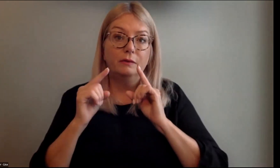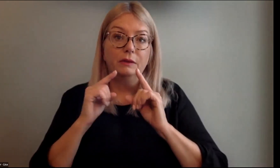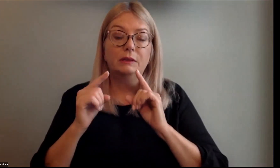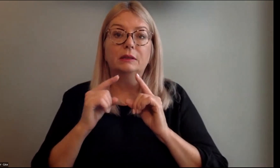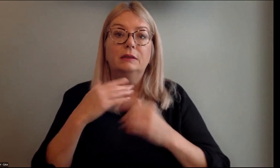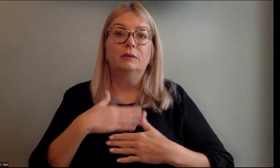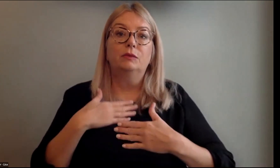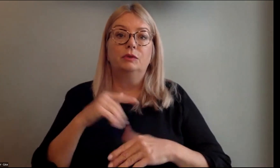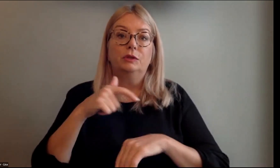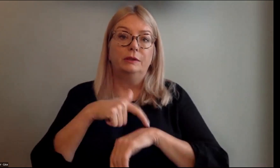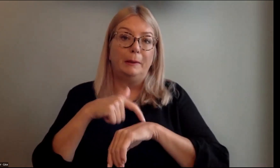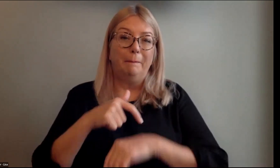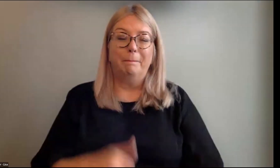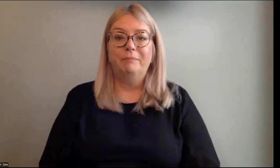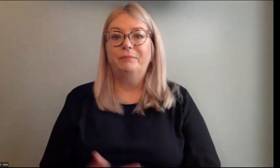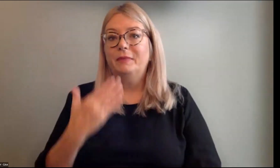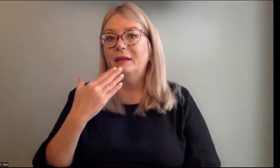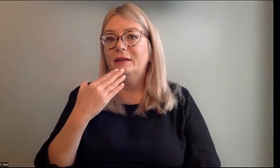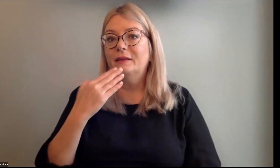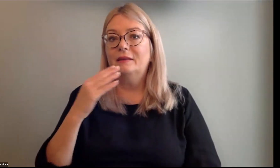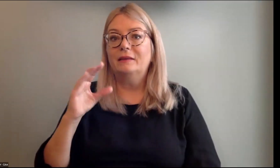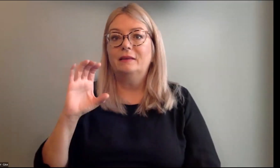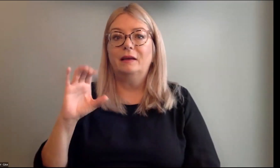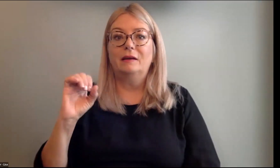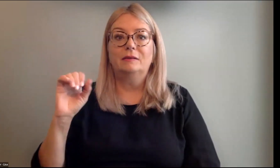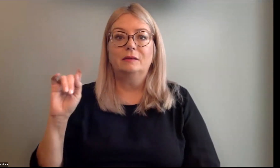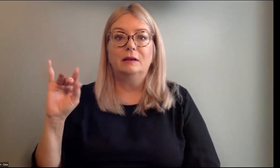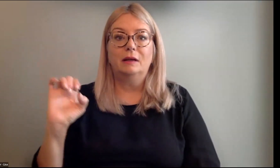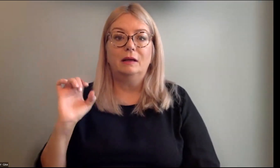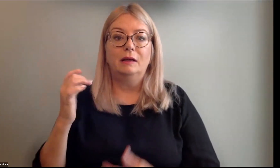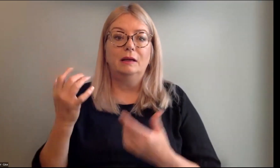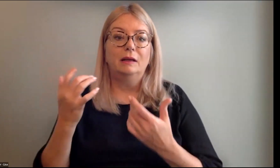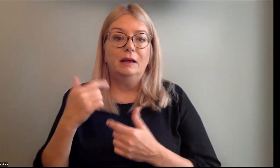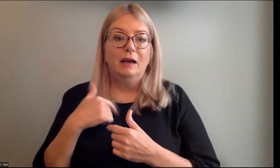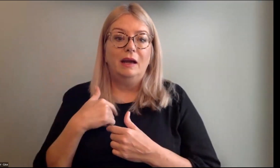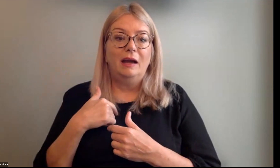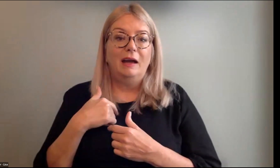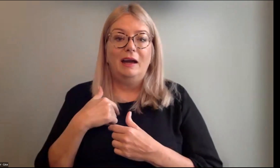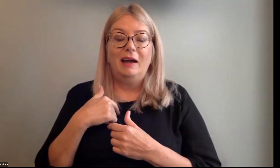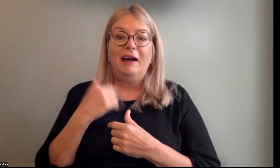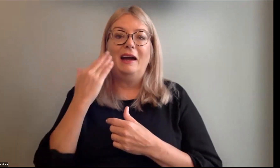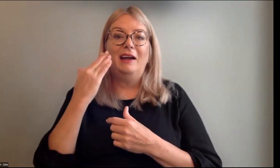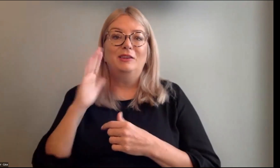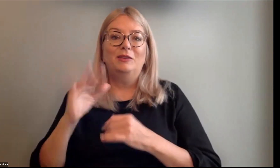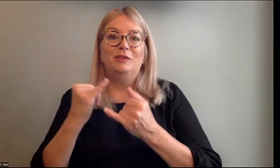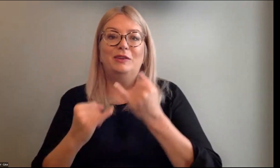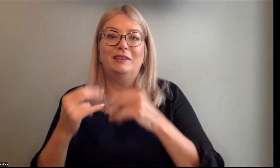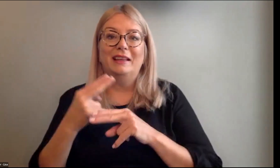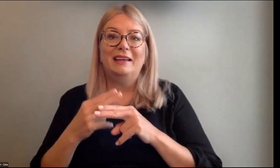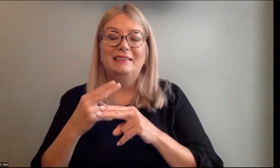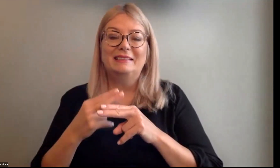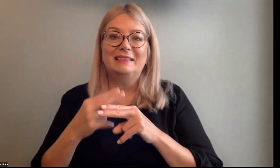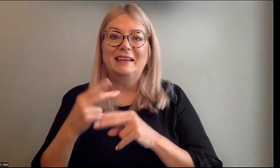the time. Thank you so much, Katie. And I apologize for messing up your last name. I know what it is, and I read it on the panel. No